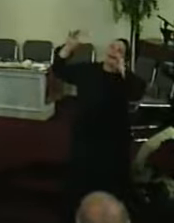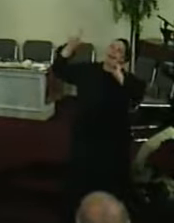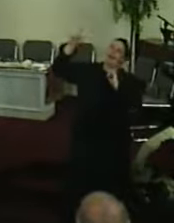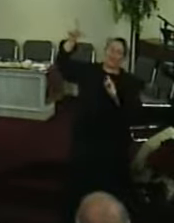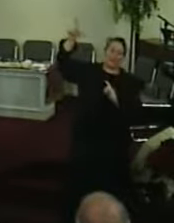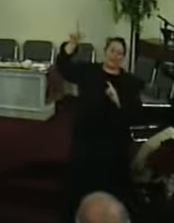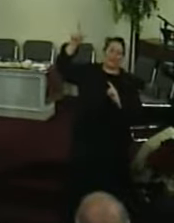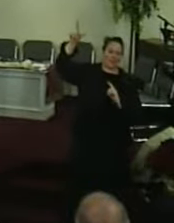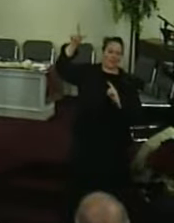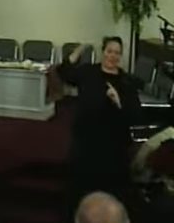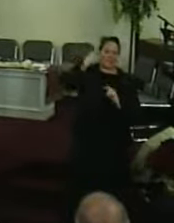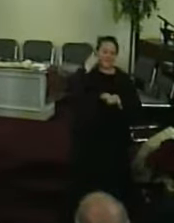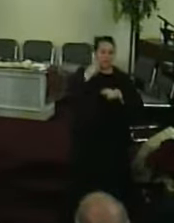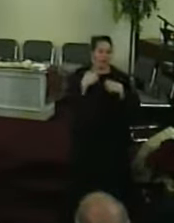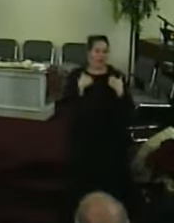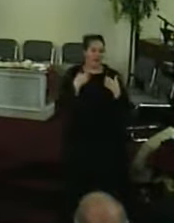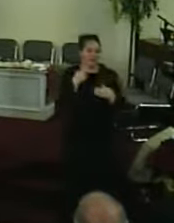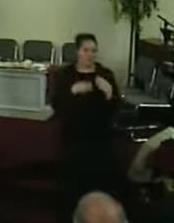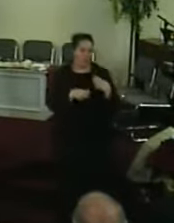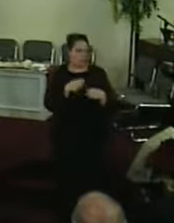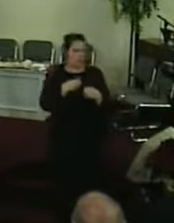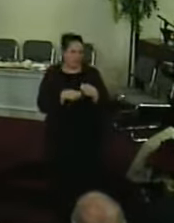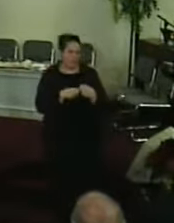If you got problems tonight, and who doesn't?